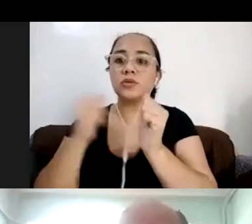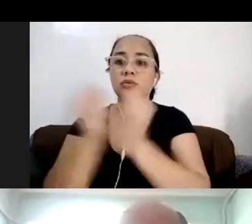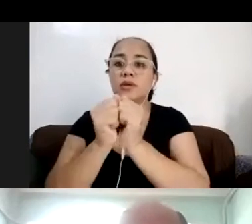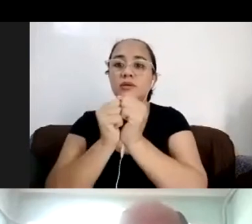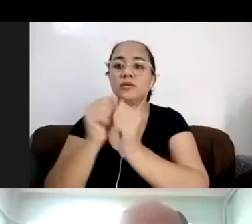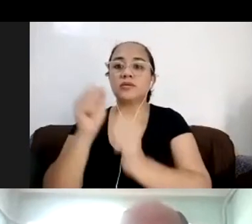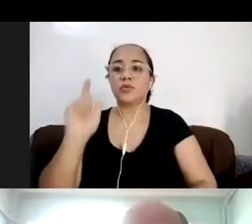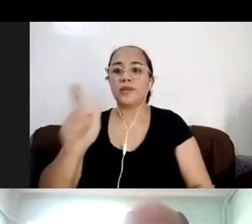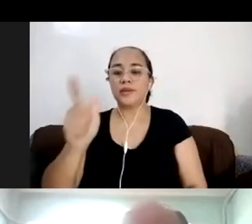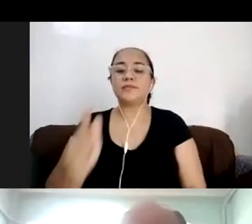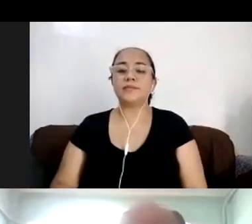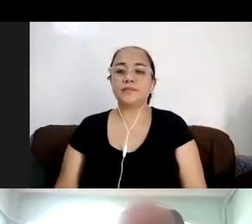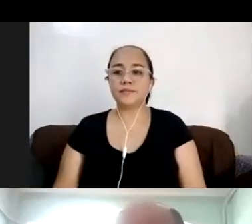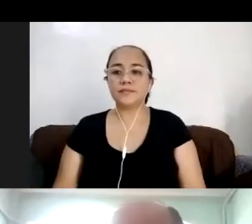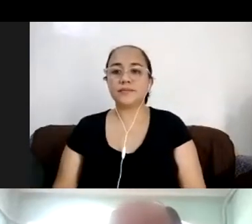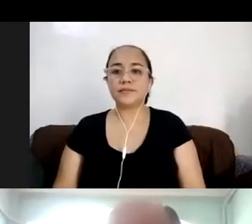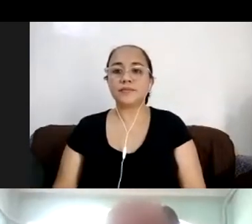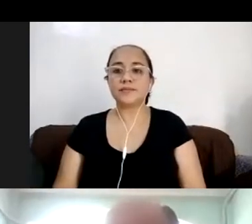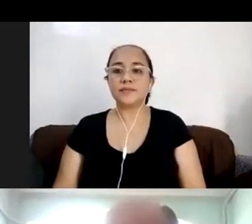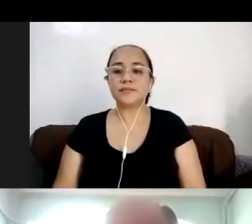Okay, now,